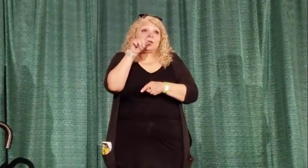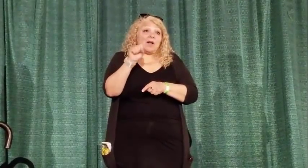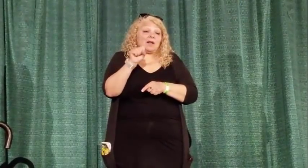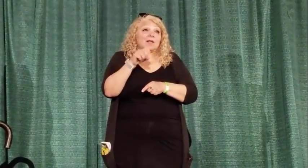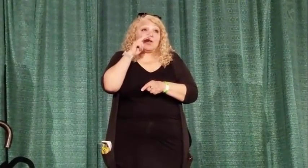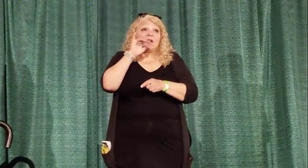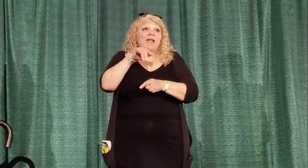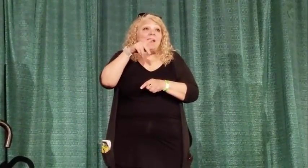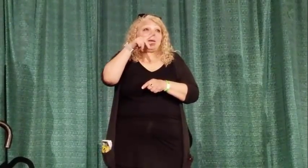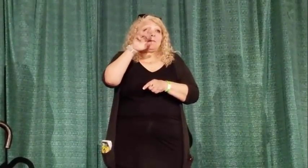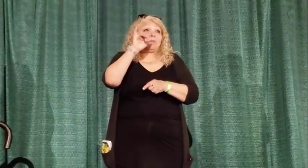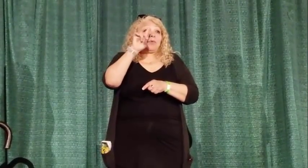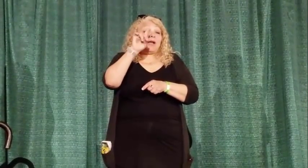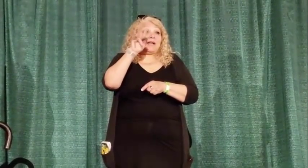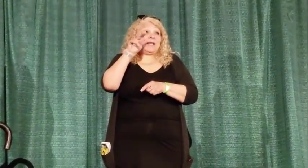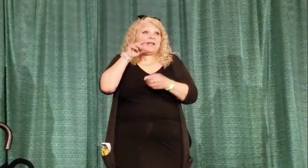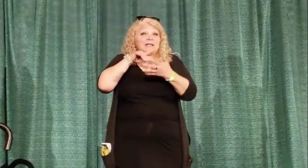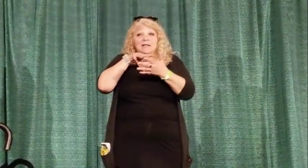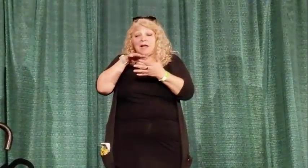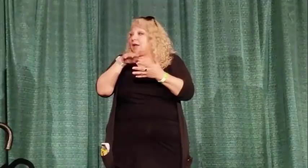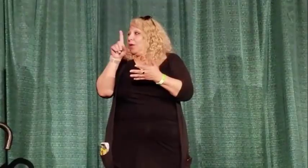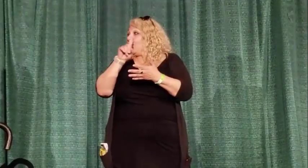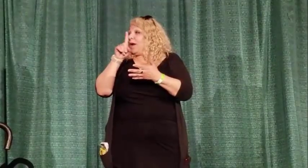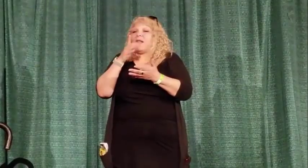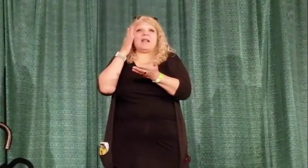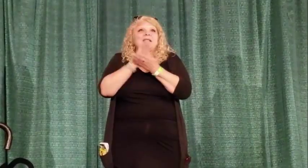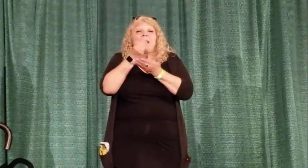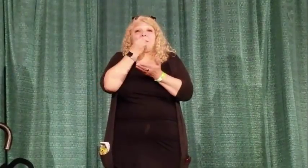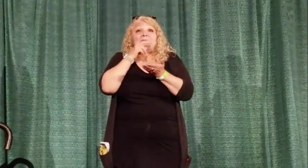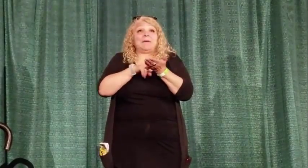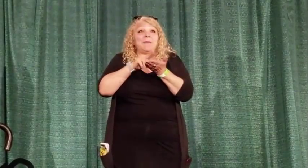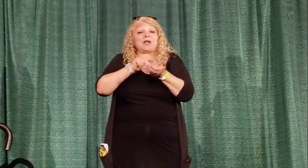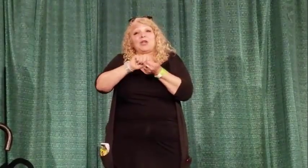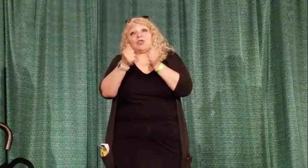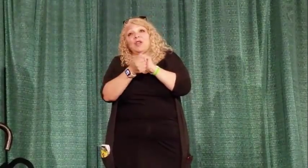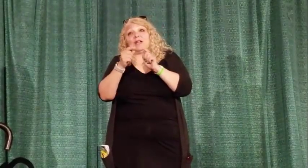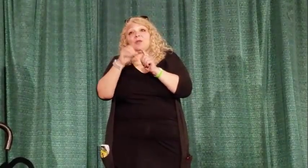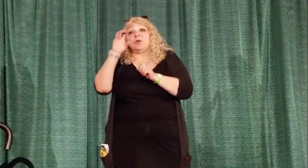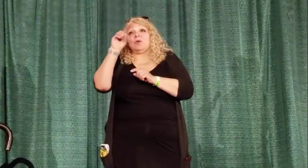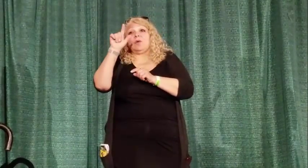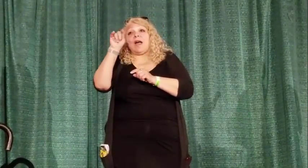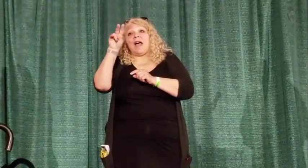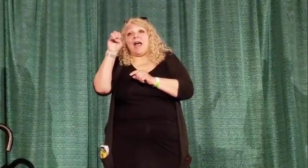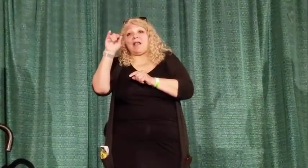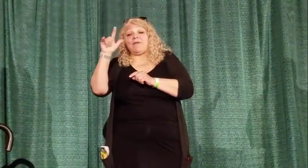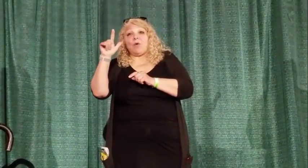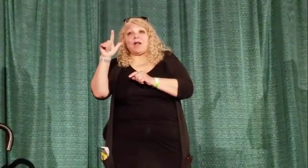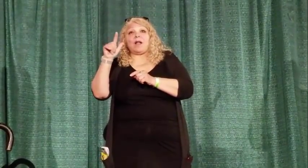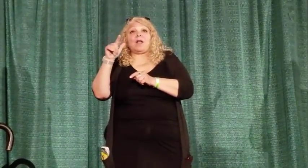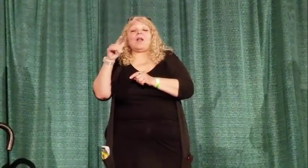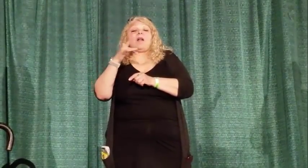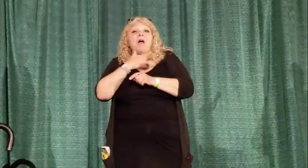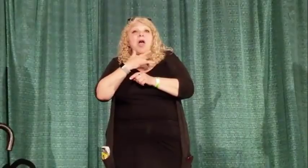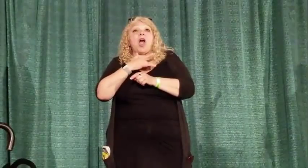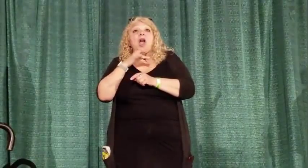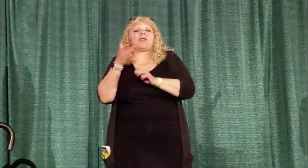second, where people stopped eating so much butter and ate olive oil, cardiovascular deaths went down by 15%. Pretty good,